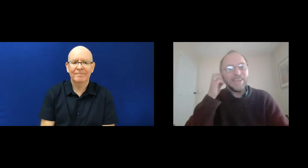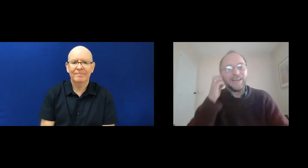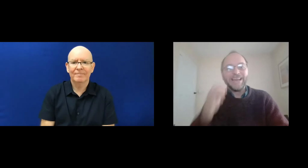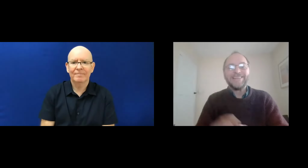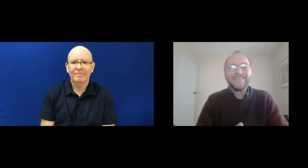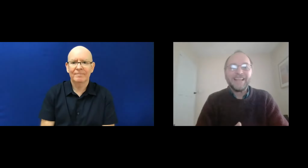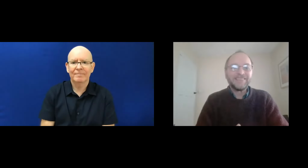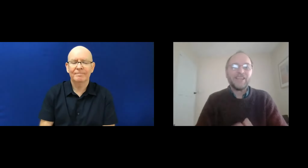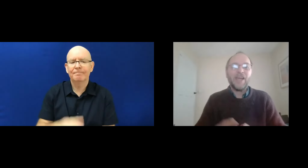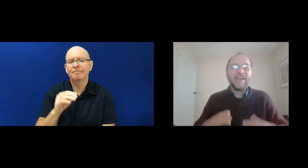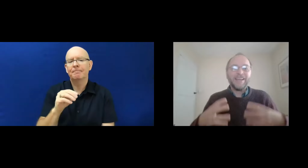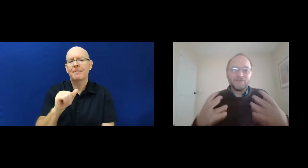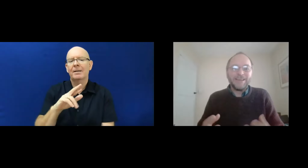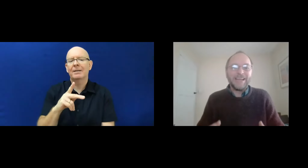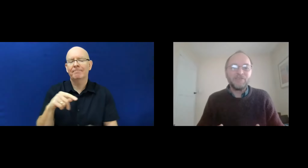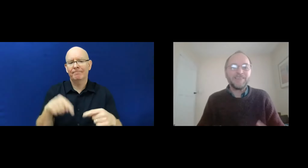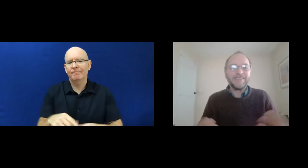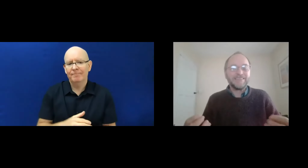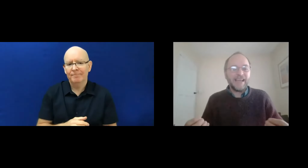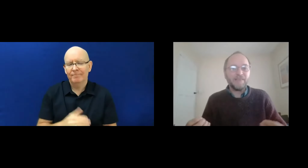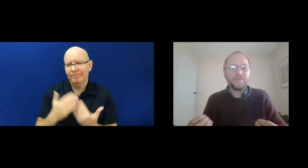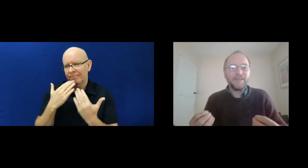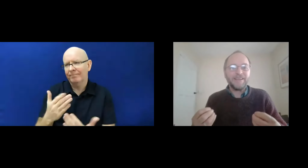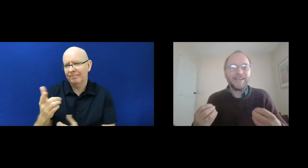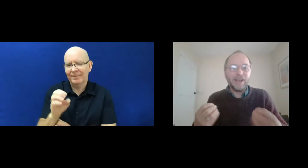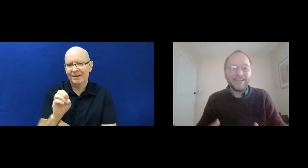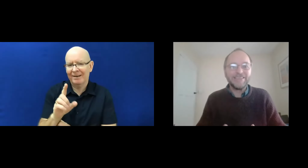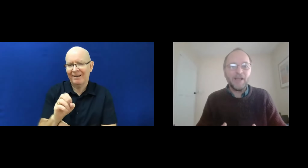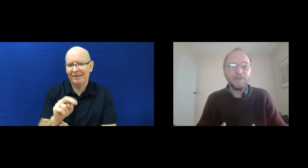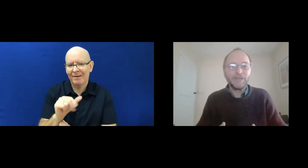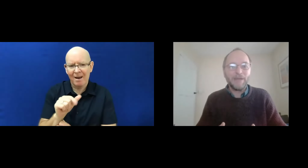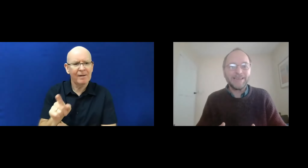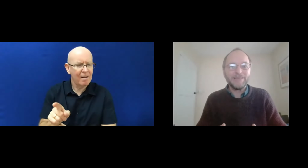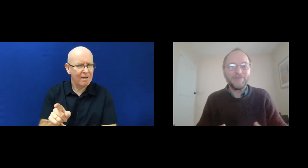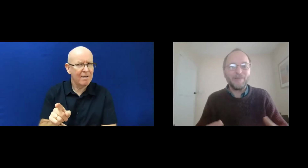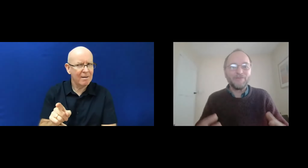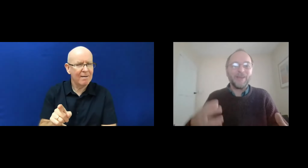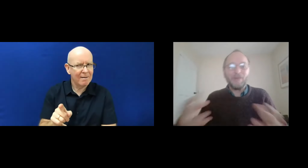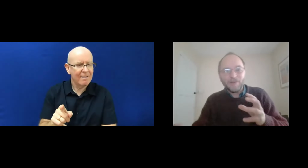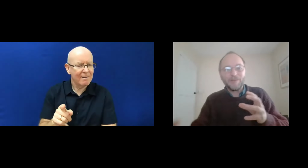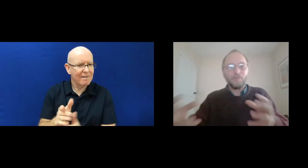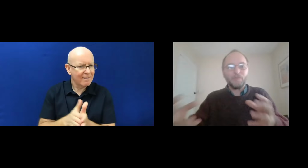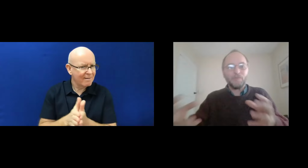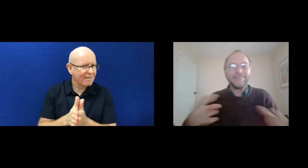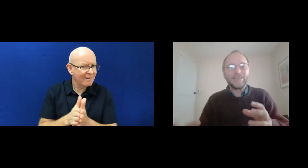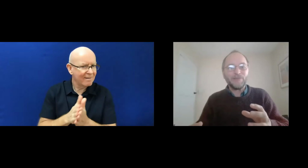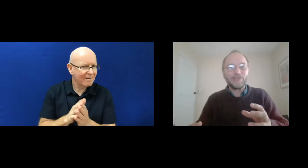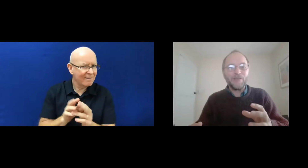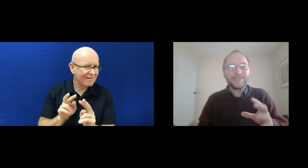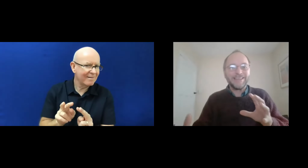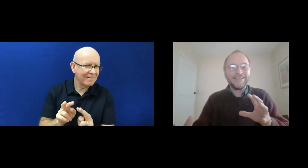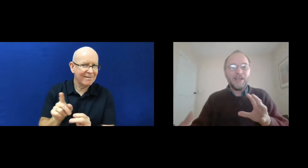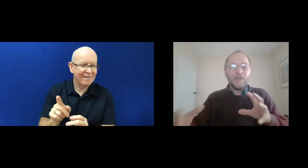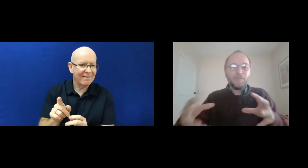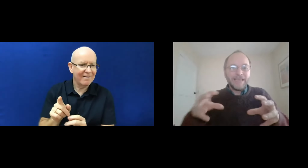Thank you, Elena. That's it's really interesting to have the kind of inside perspective of working in the civil